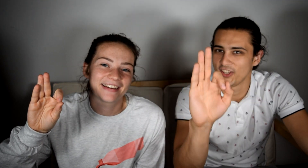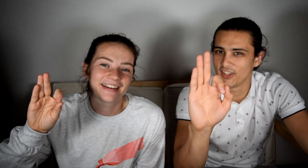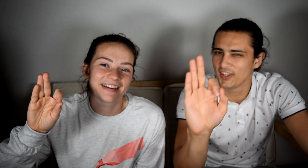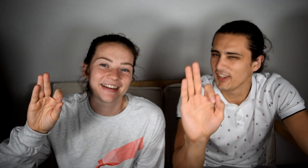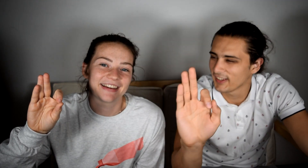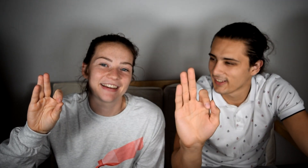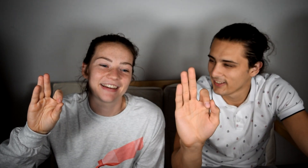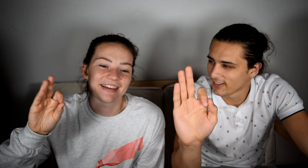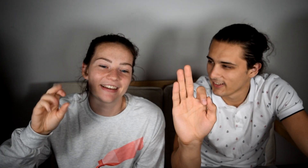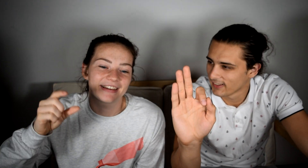G.